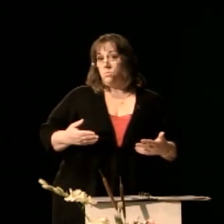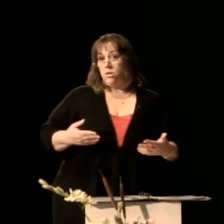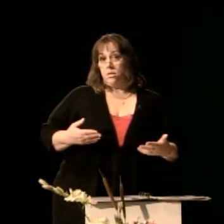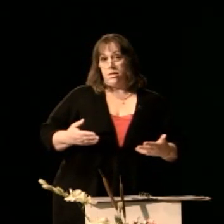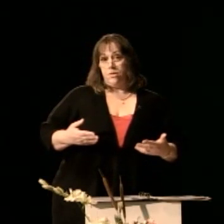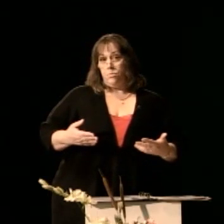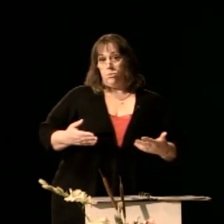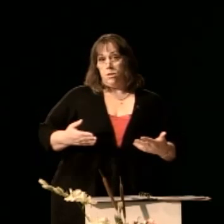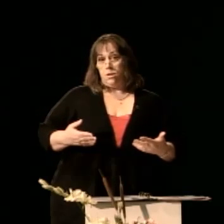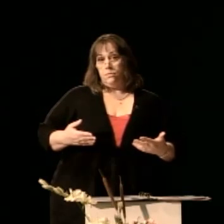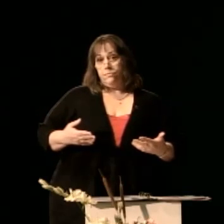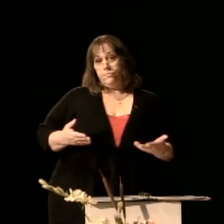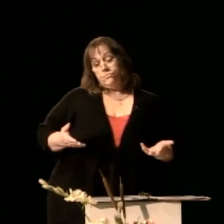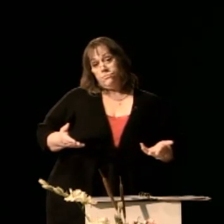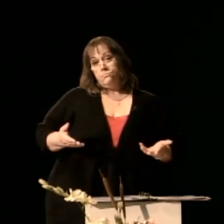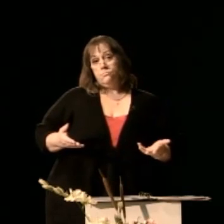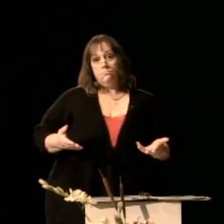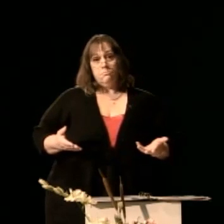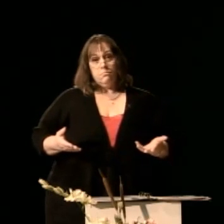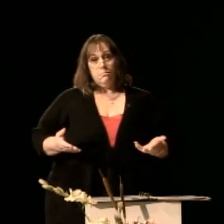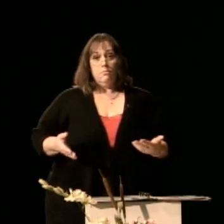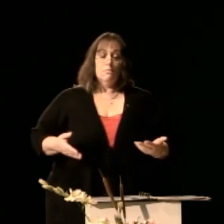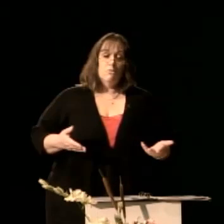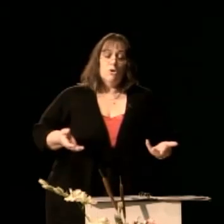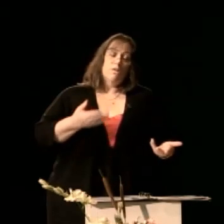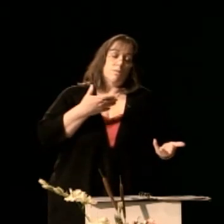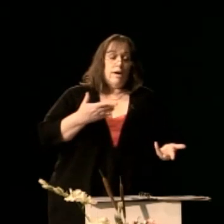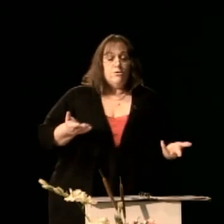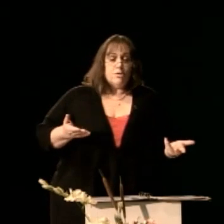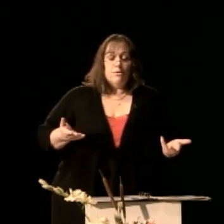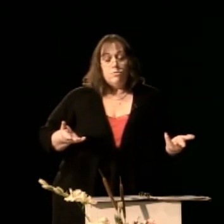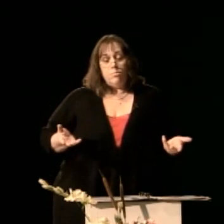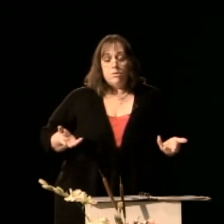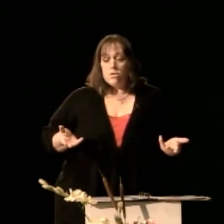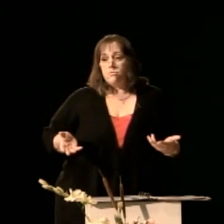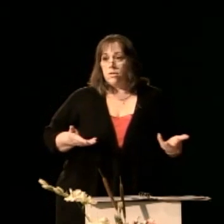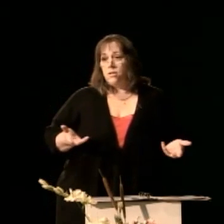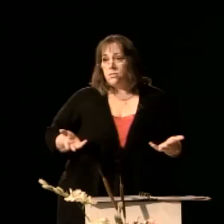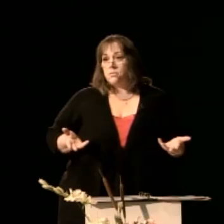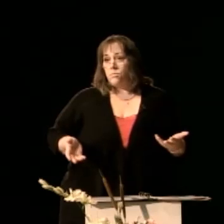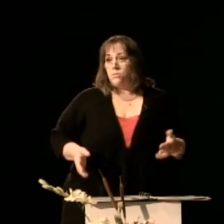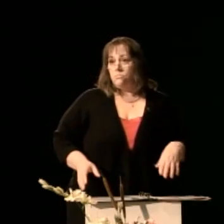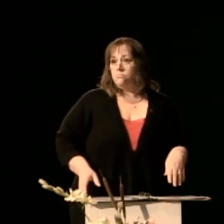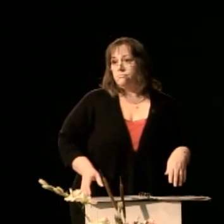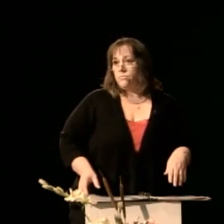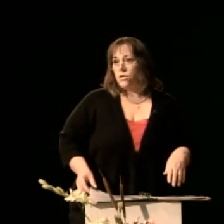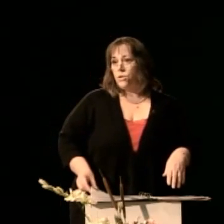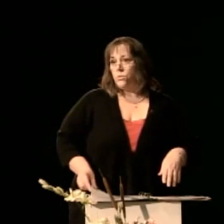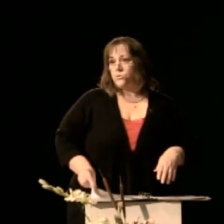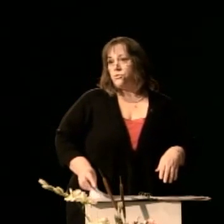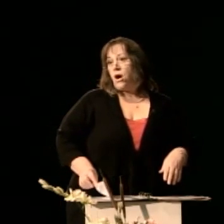deaf community. You can assign yourself one, but generally it's someone who's